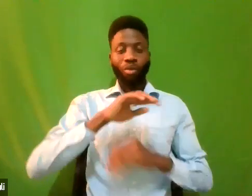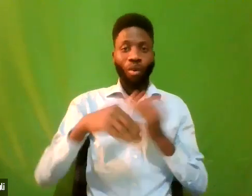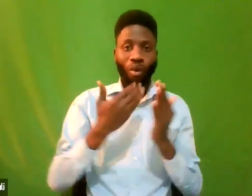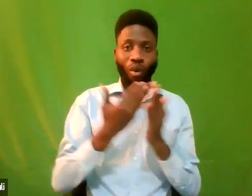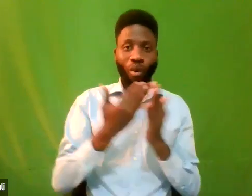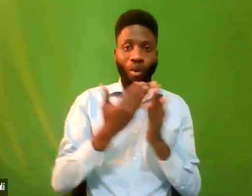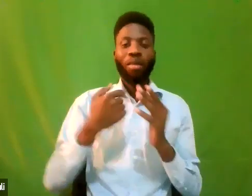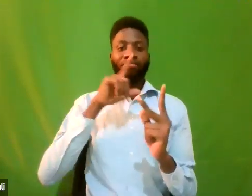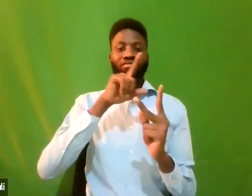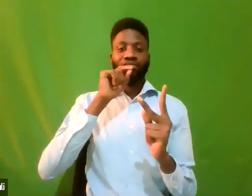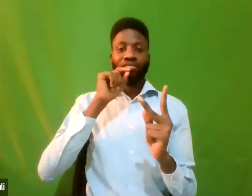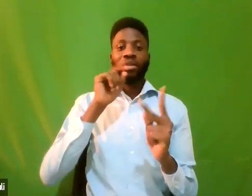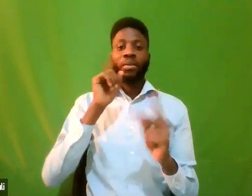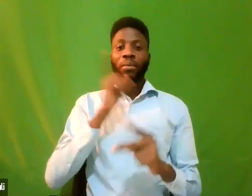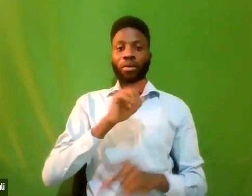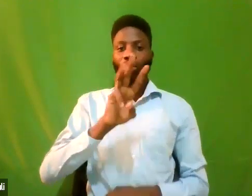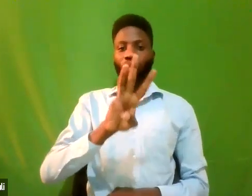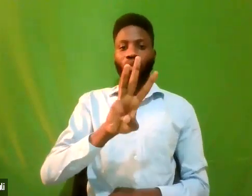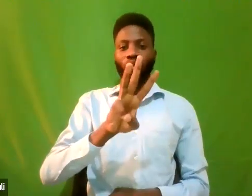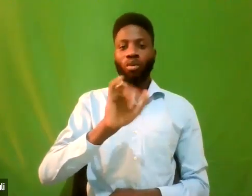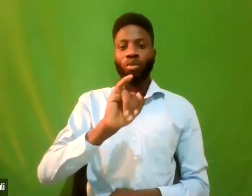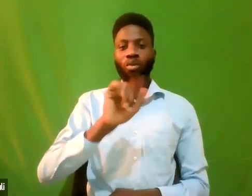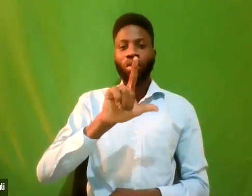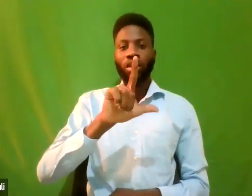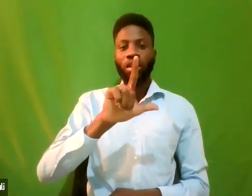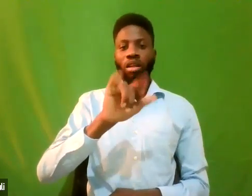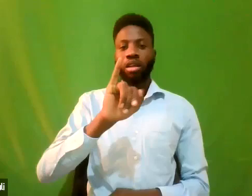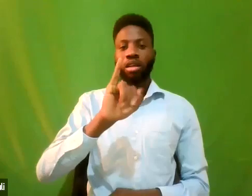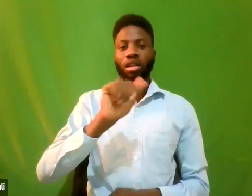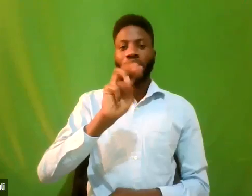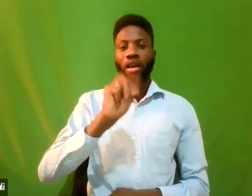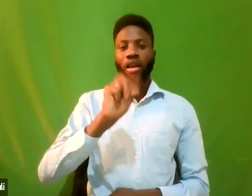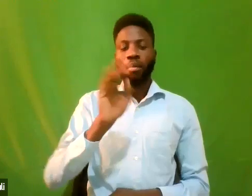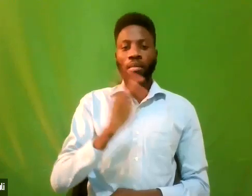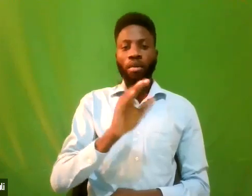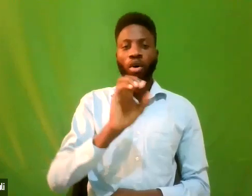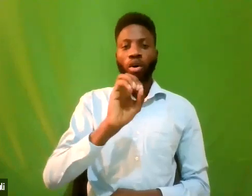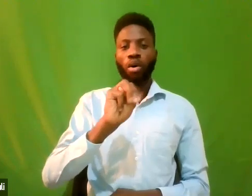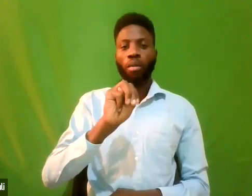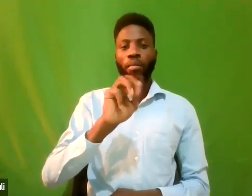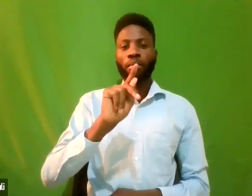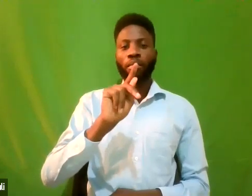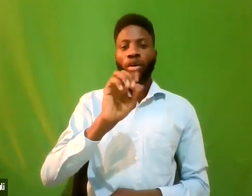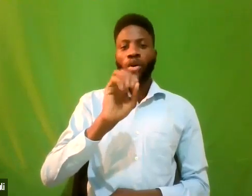He's called William Onkoba. William, his name is William, right? Onkoba from